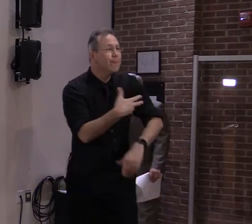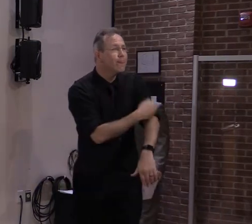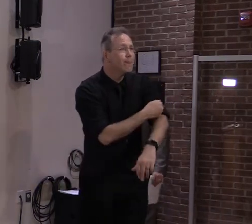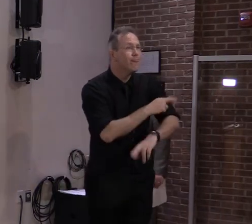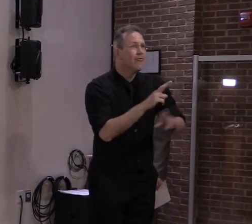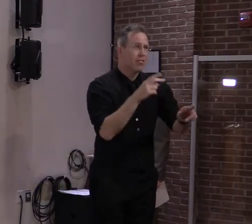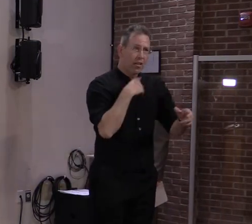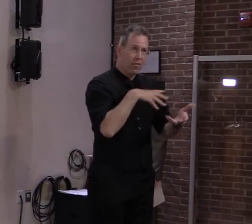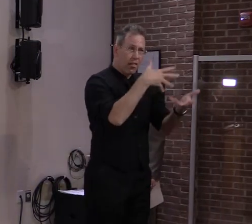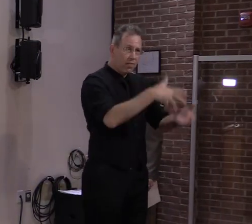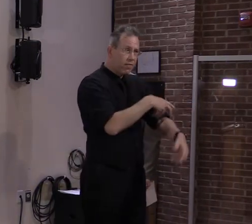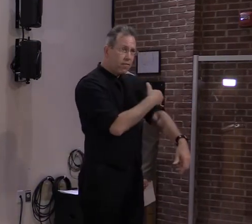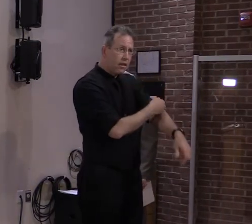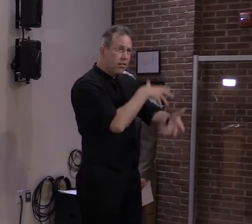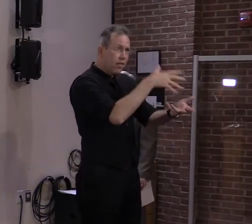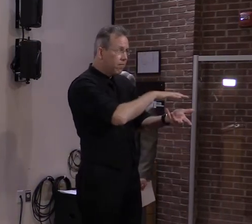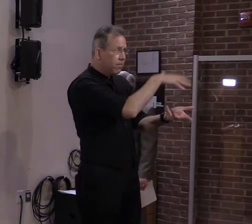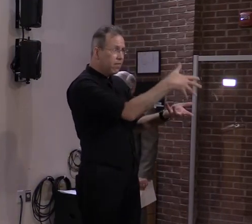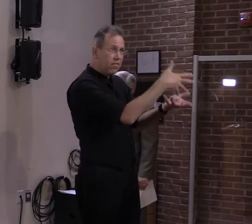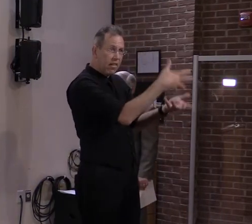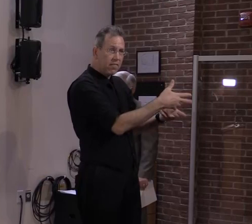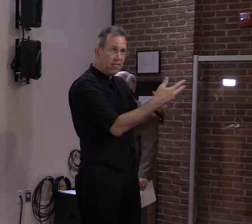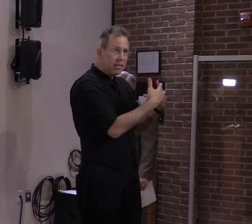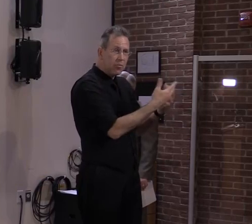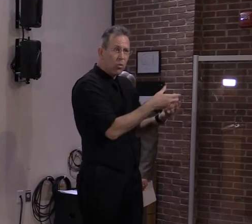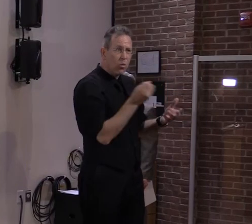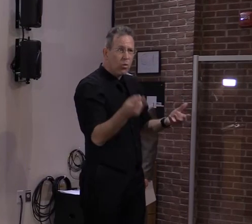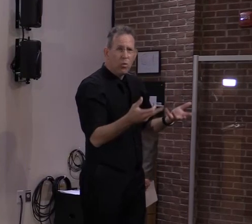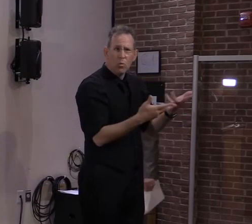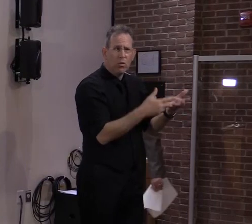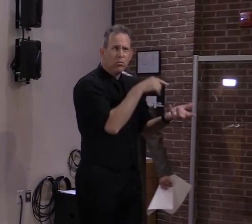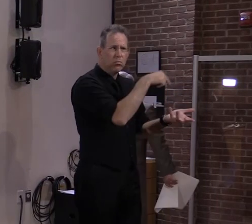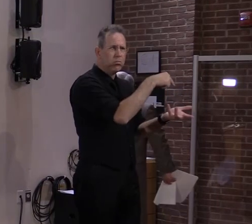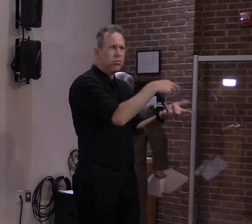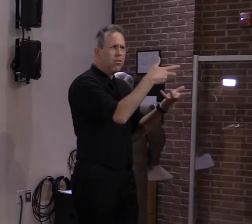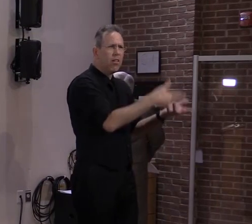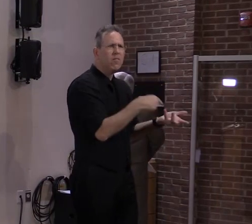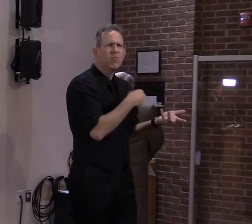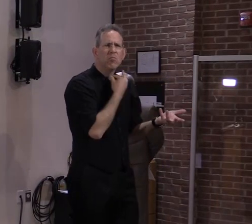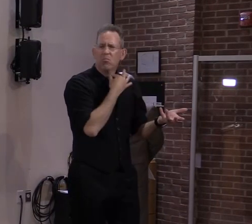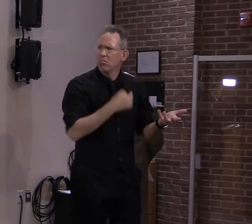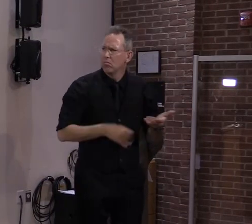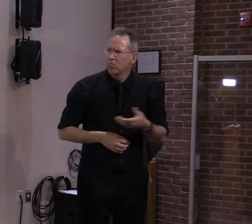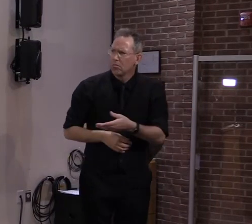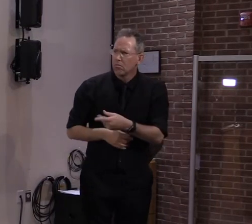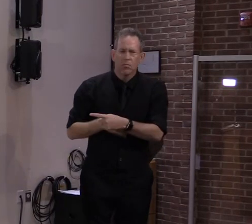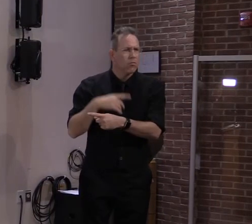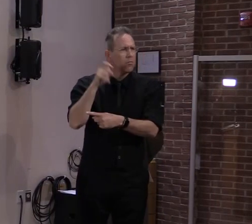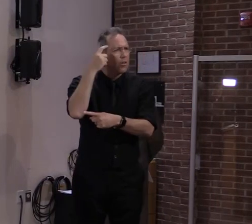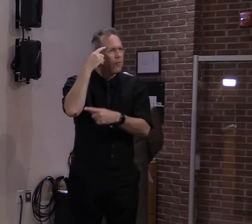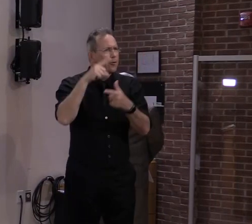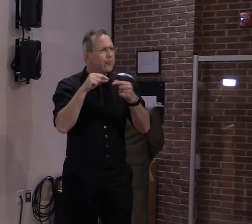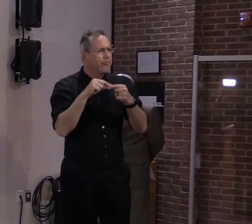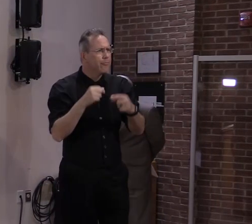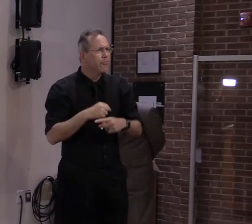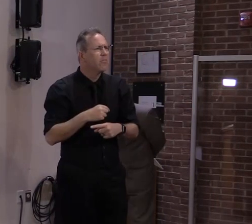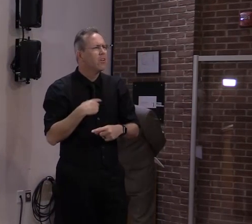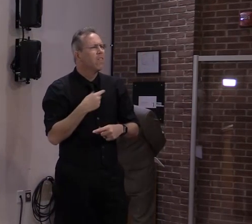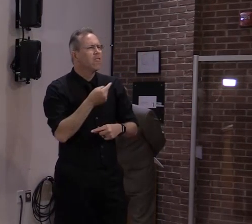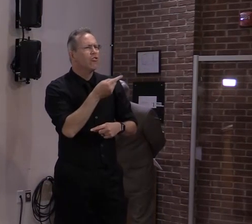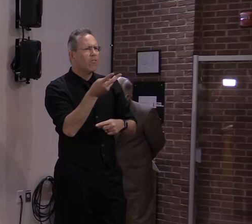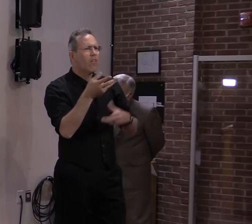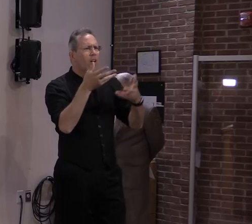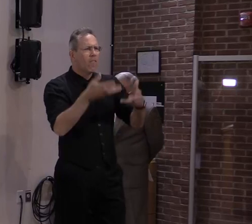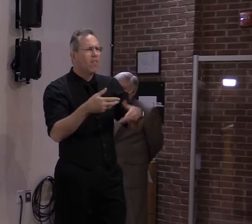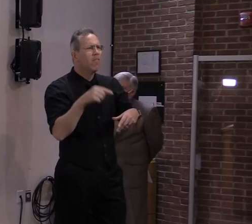I believe a number of them are still continuing to use the Johnson & Johnson, so there's no wastage there,